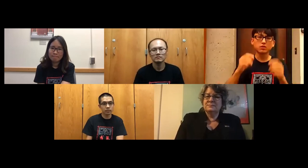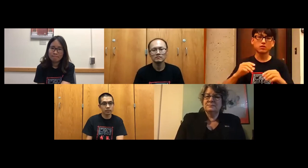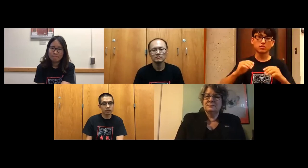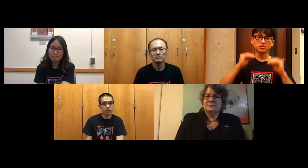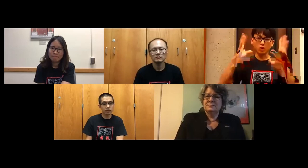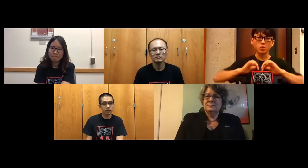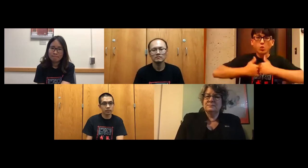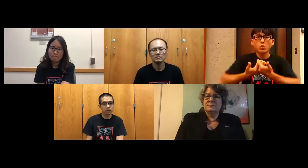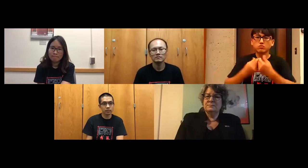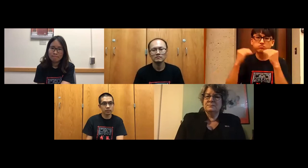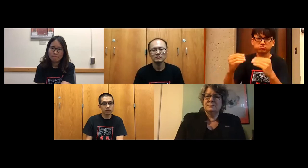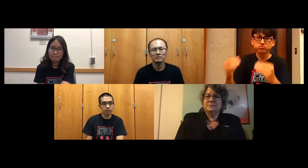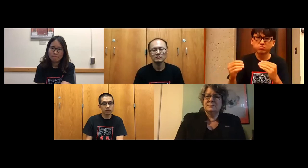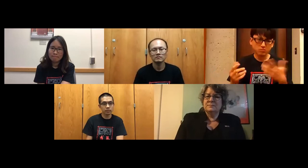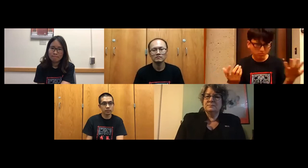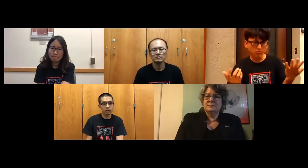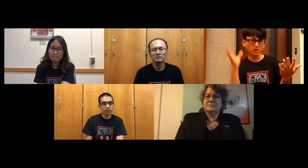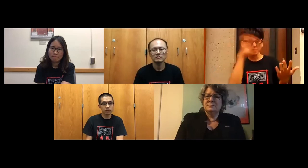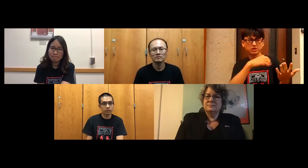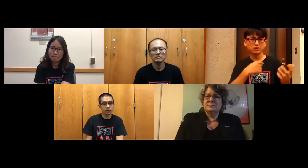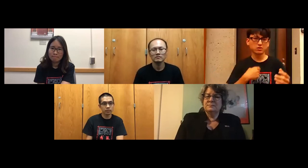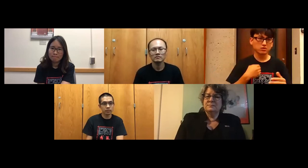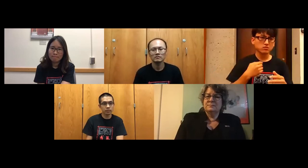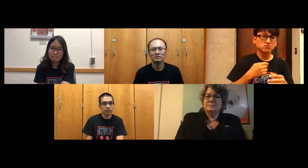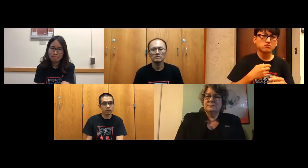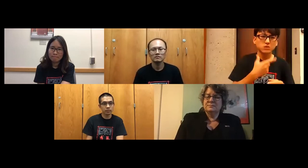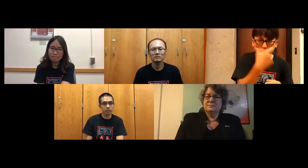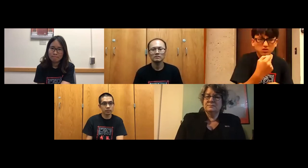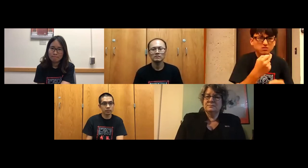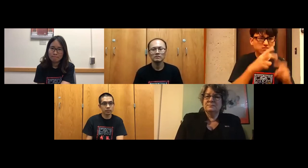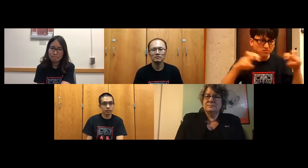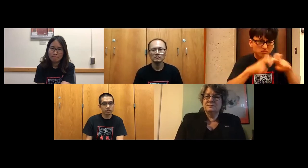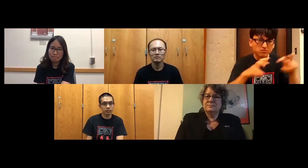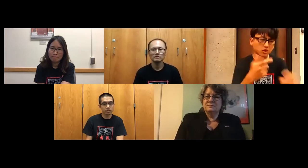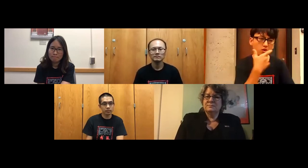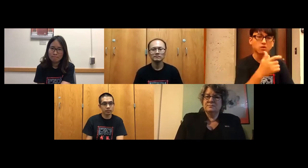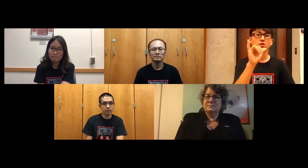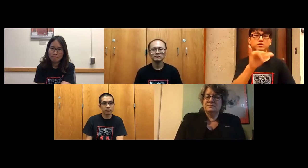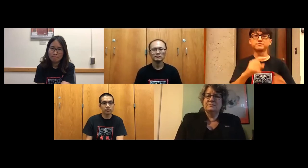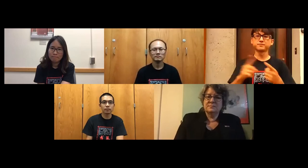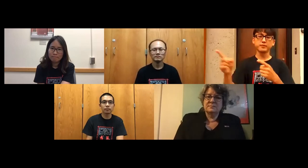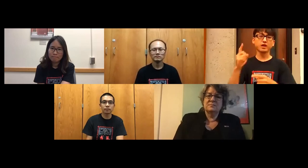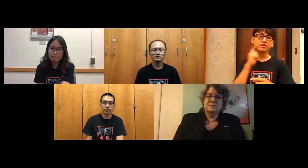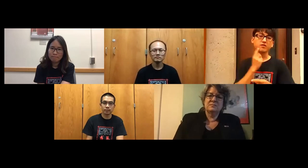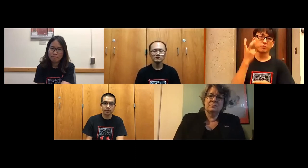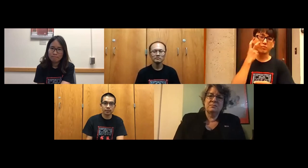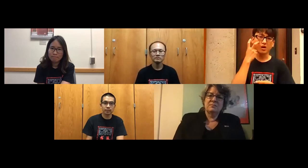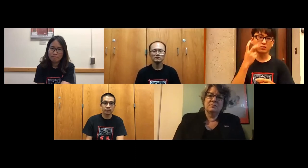related to deaf and blind students, how they taught them. I thought that was very interesting.